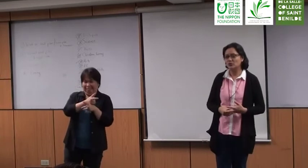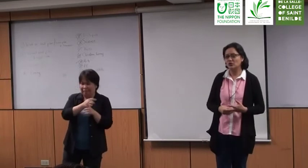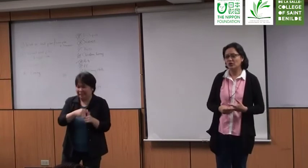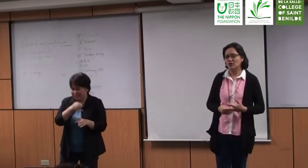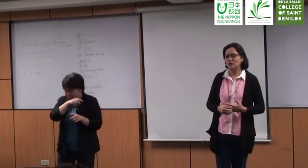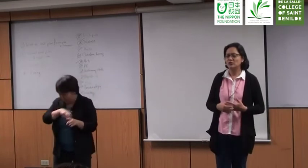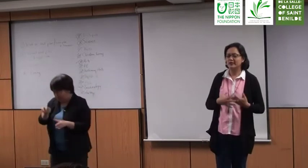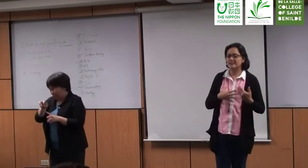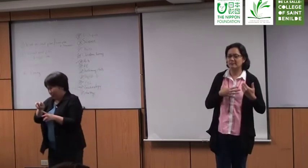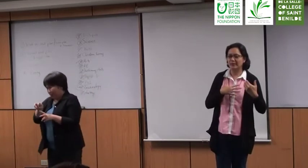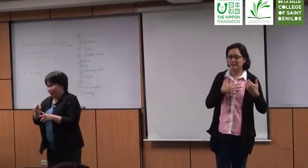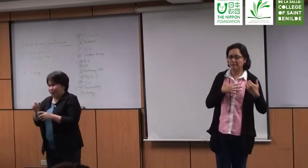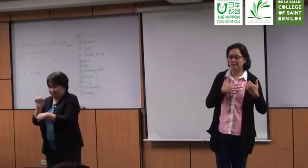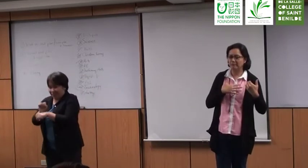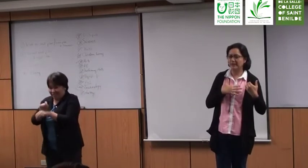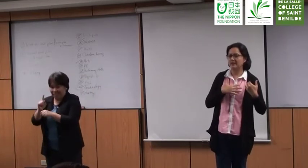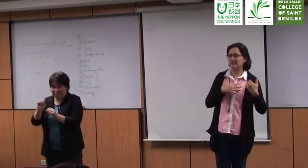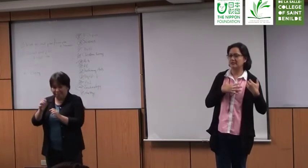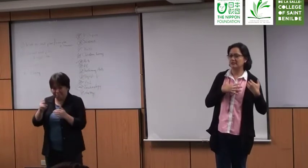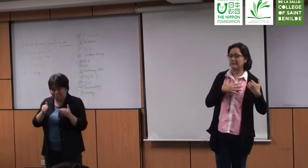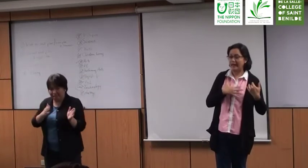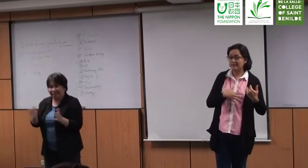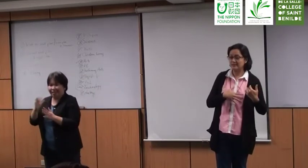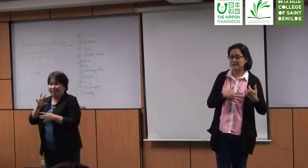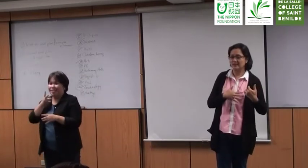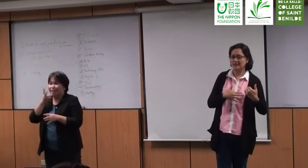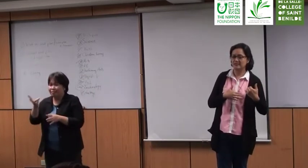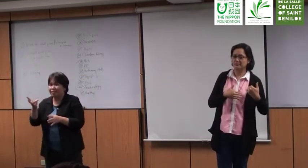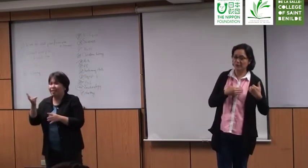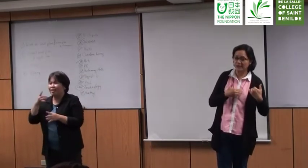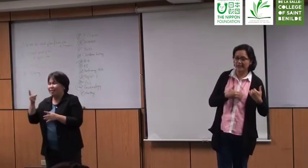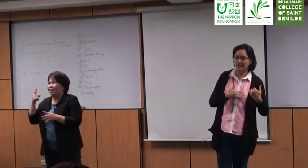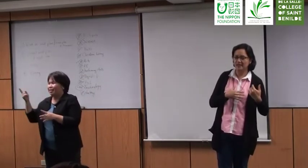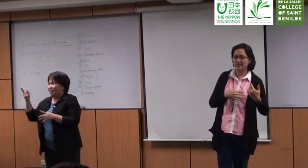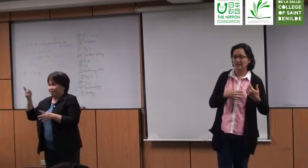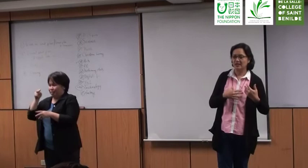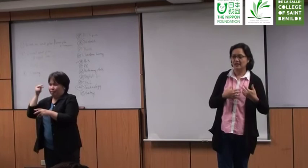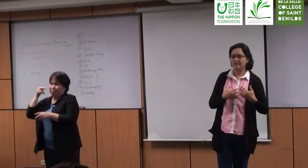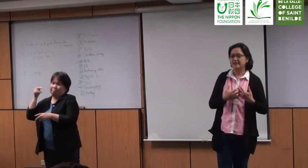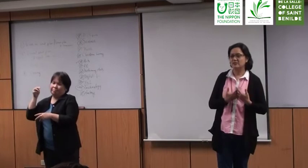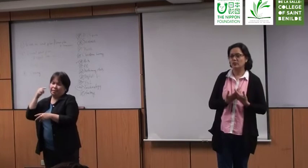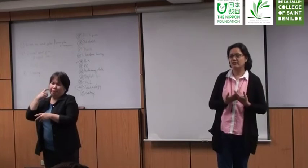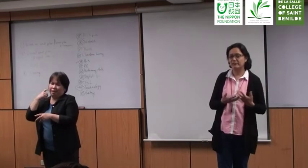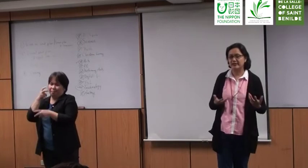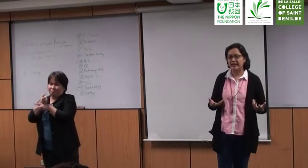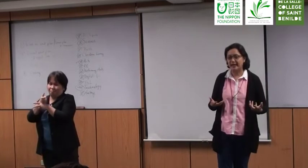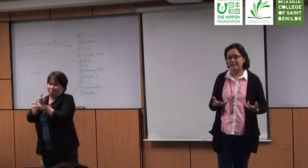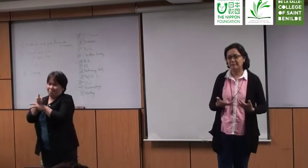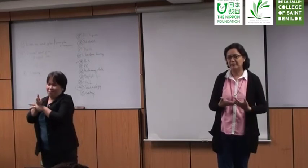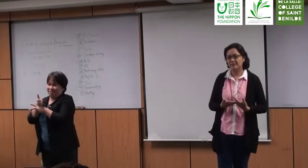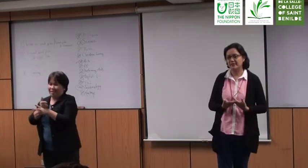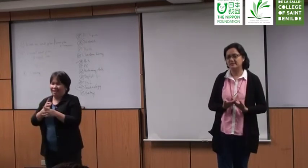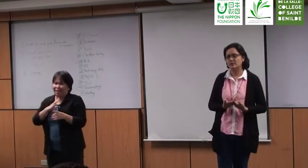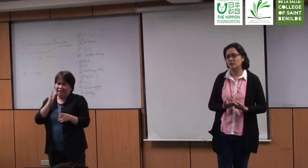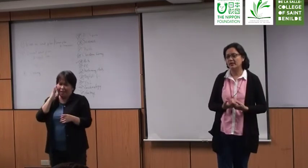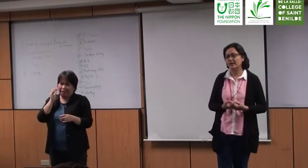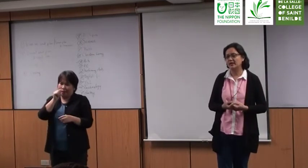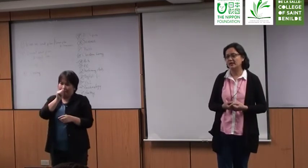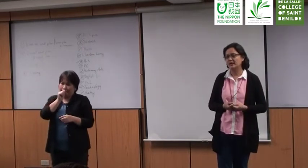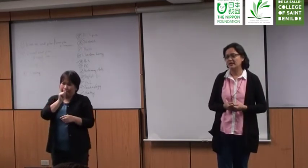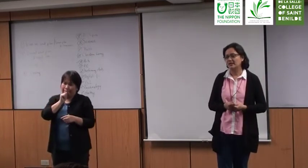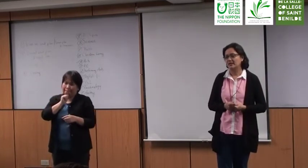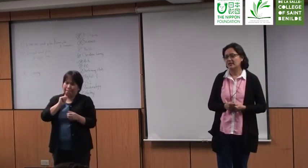you. Although it's a big task, it's a burden, it takes away free time, it takes